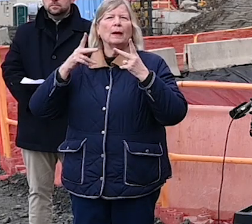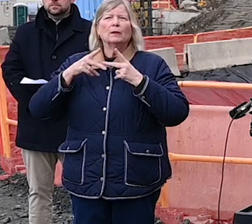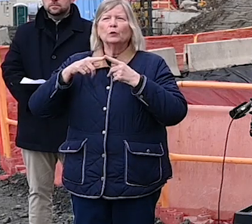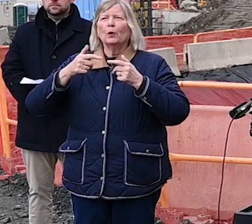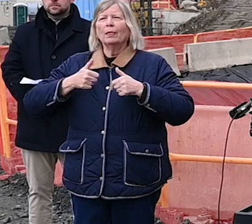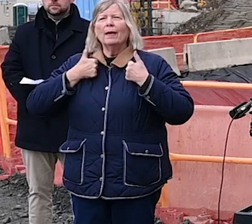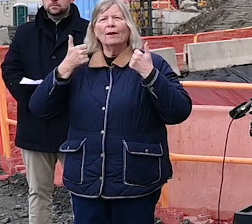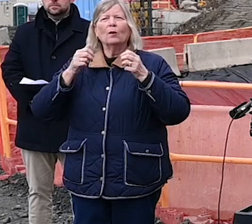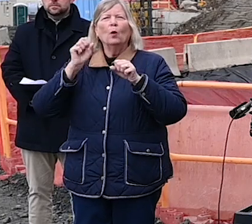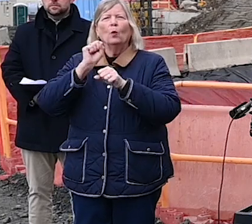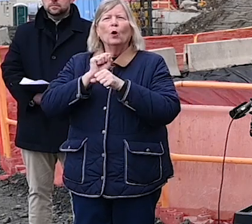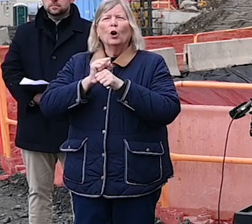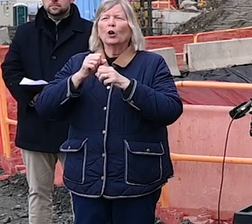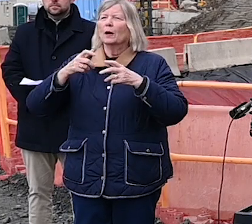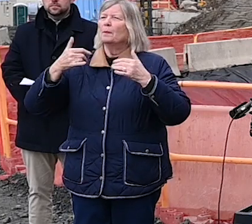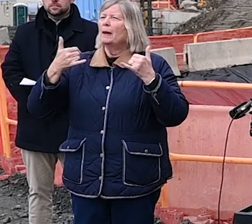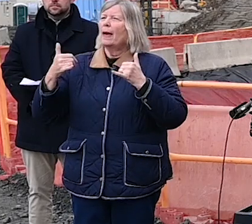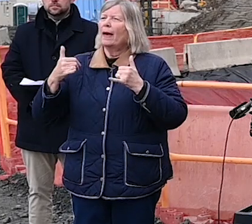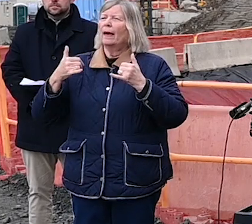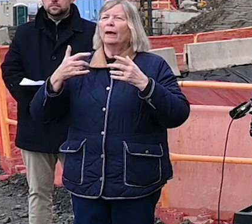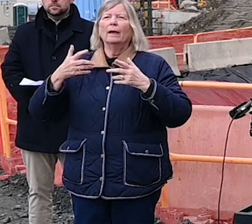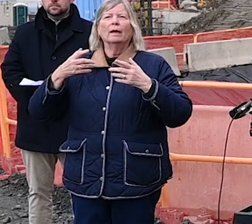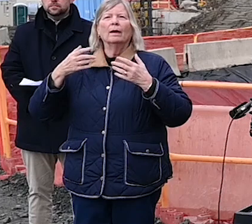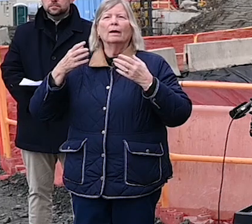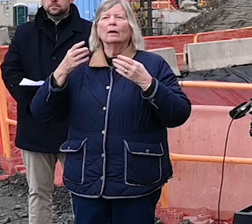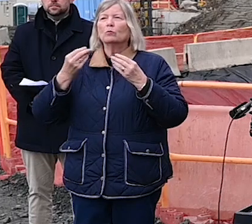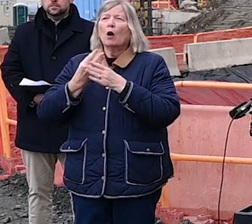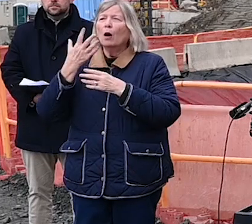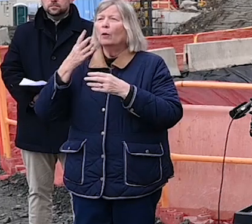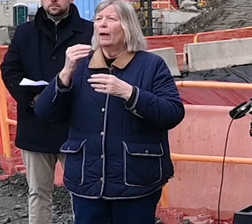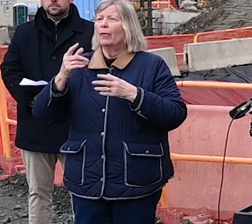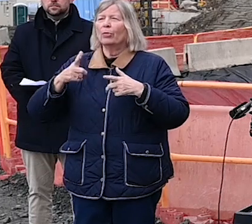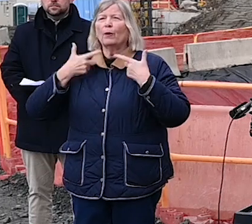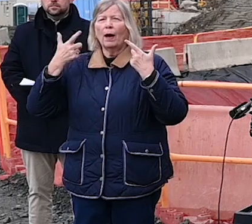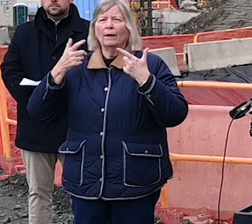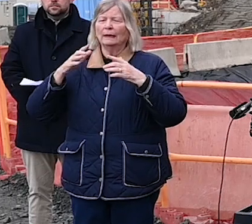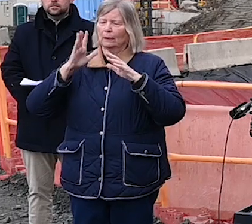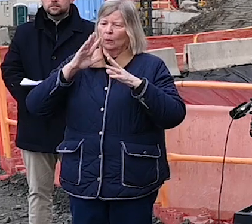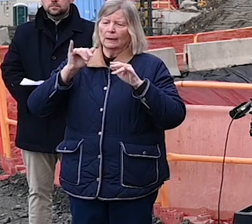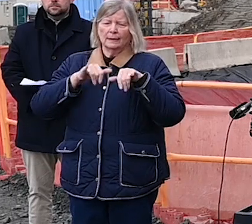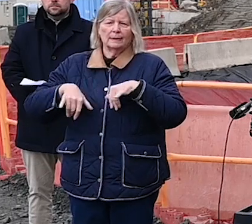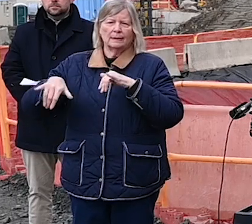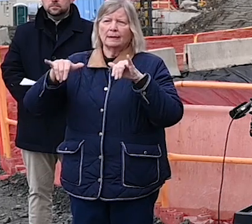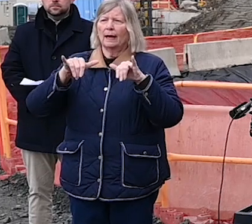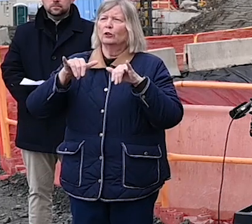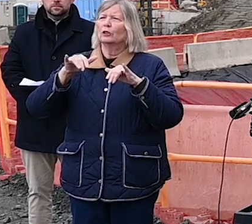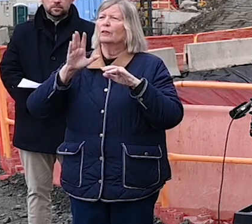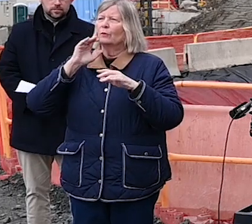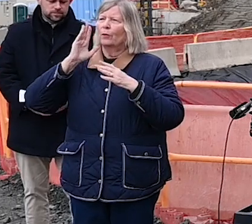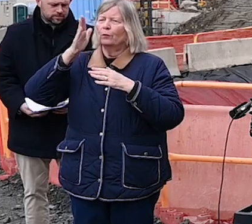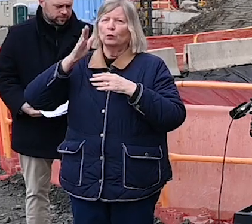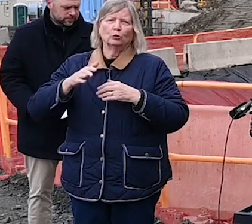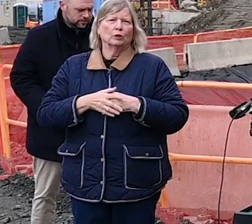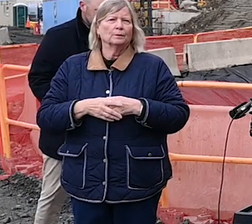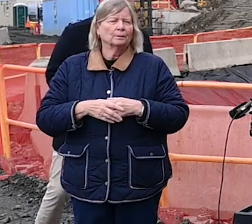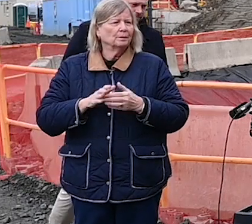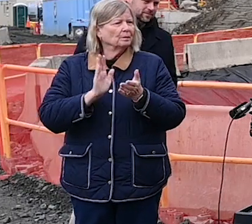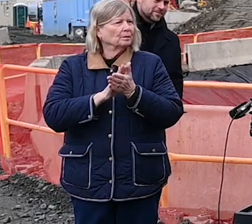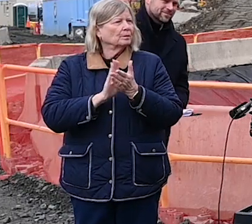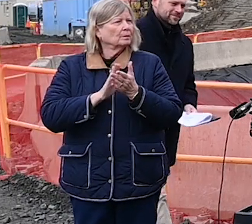live, work, play, grow, and thrive for all generations set the standard for our future. Thank you.